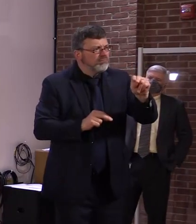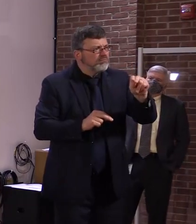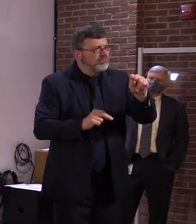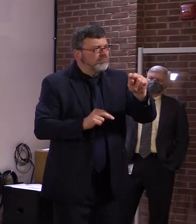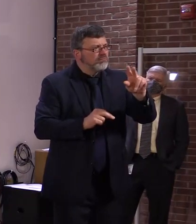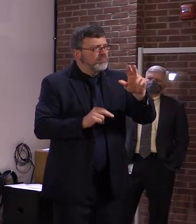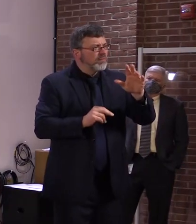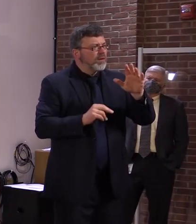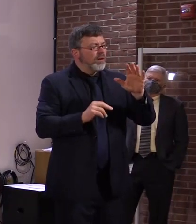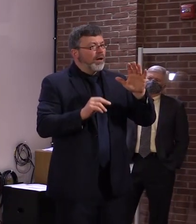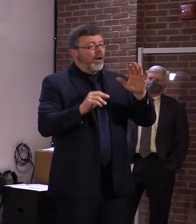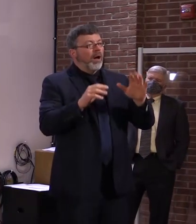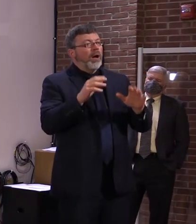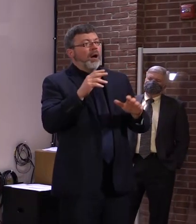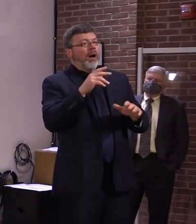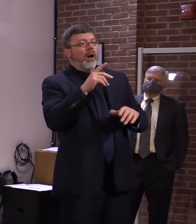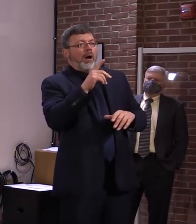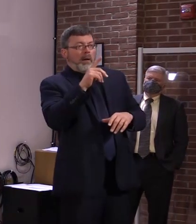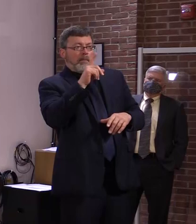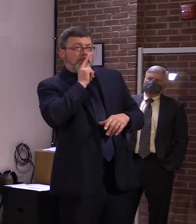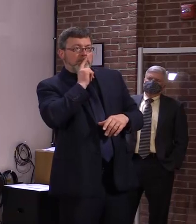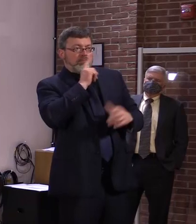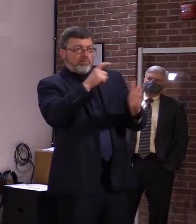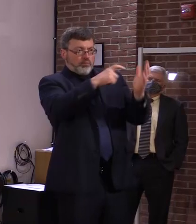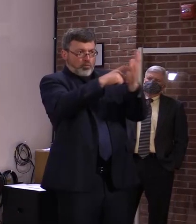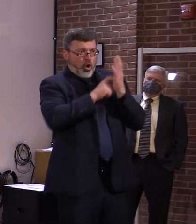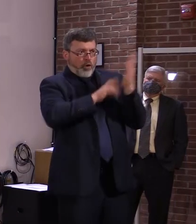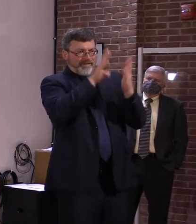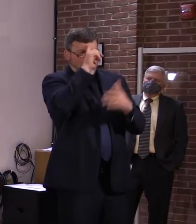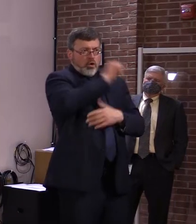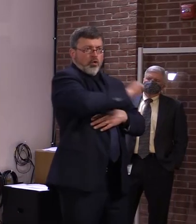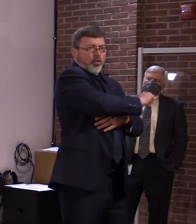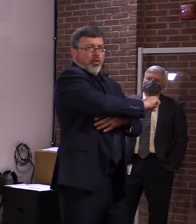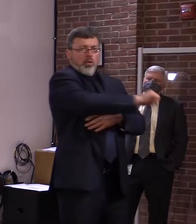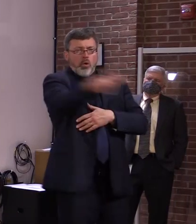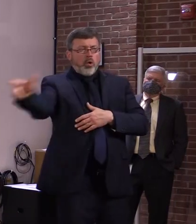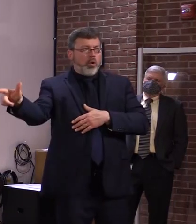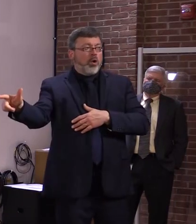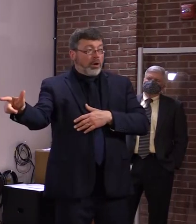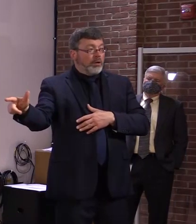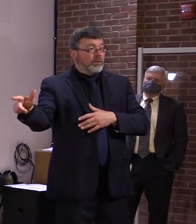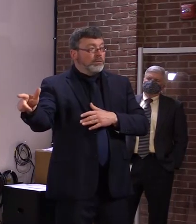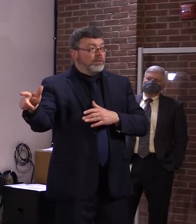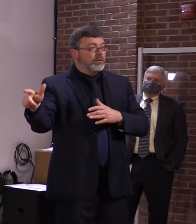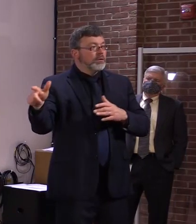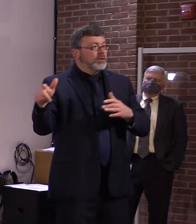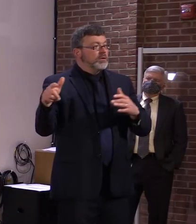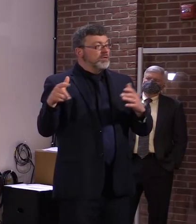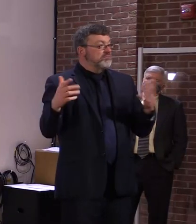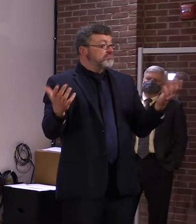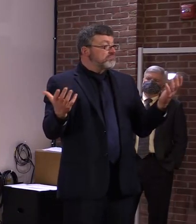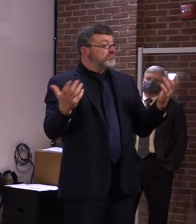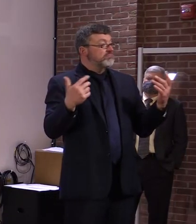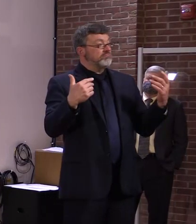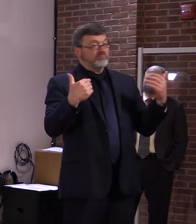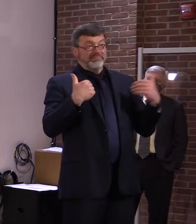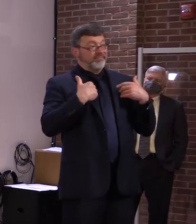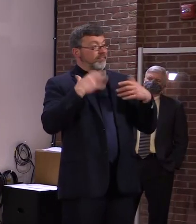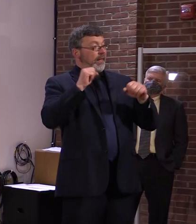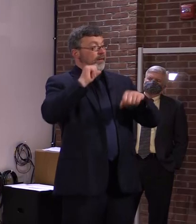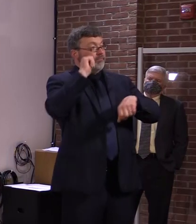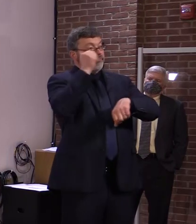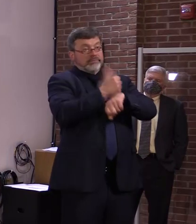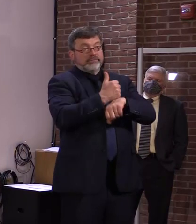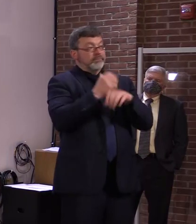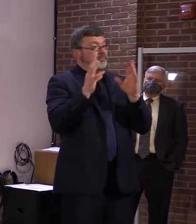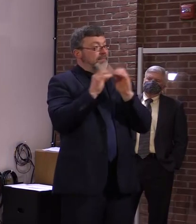instance, with the New England governors and Eastern premiers. And I think that that's something we do every year, but we're not going to have